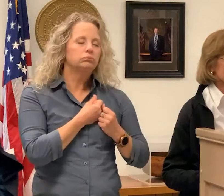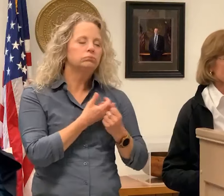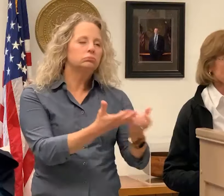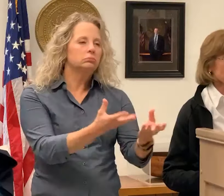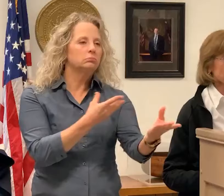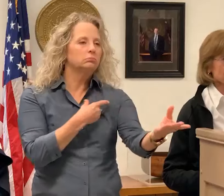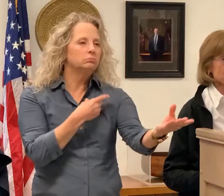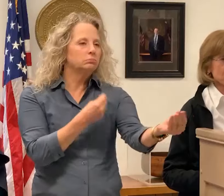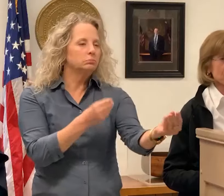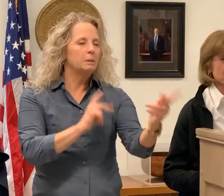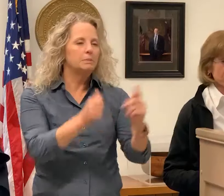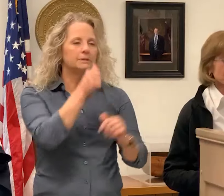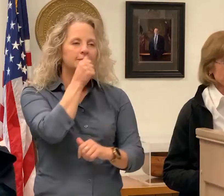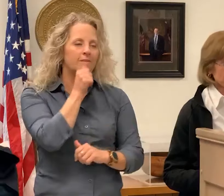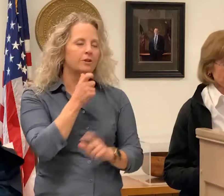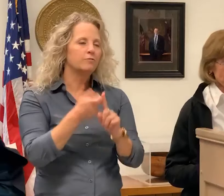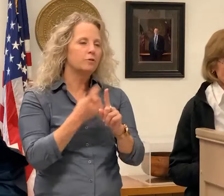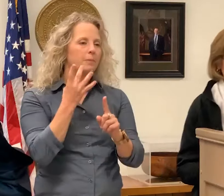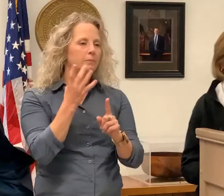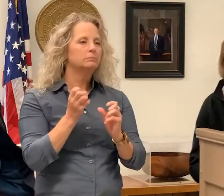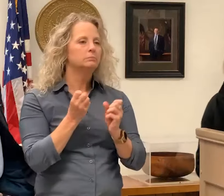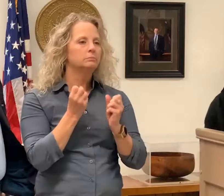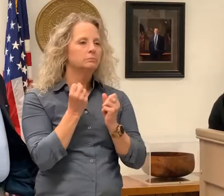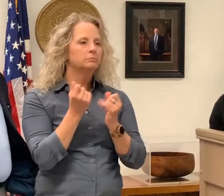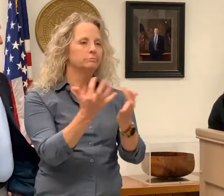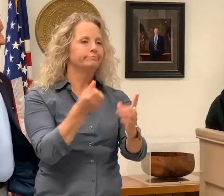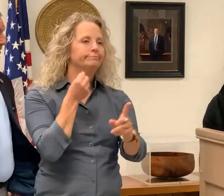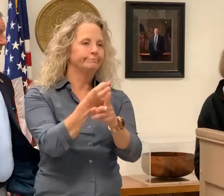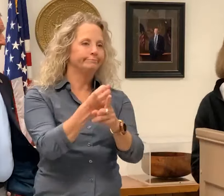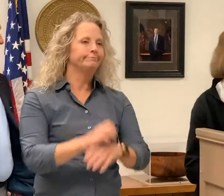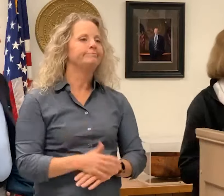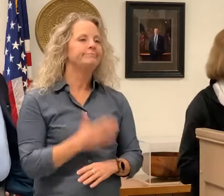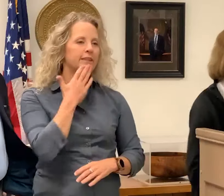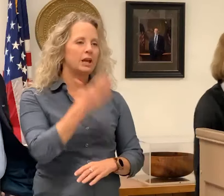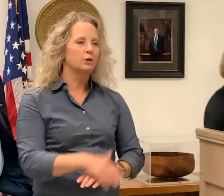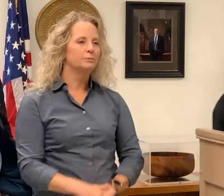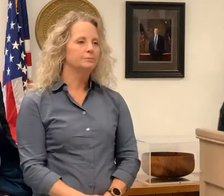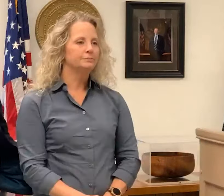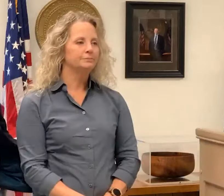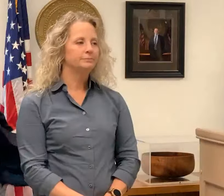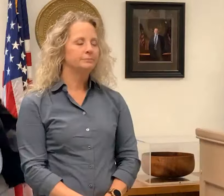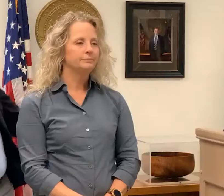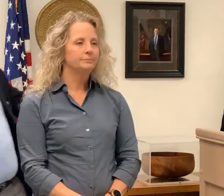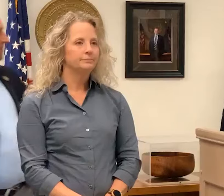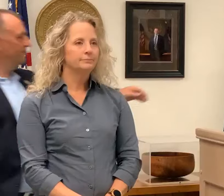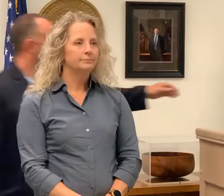is suffering from this tragedy. Thank you.